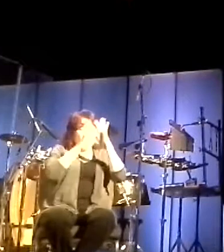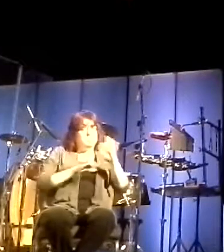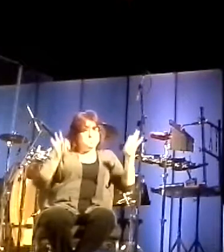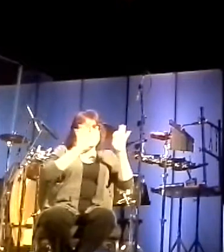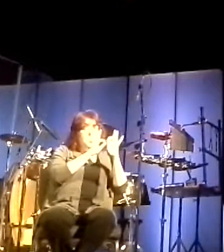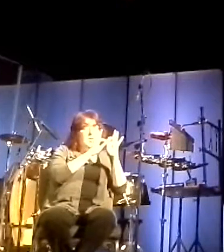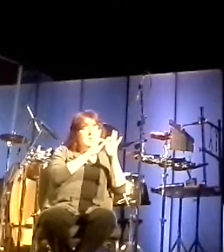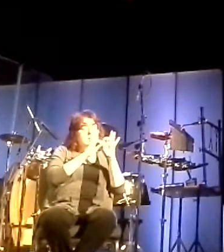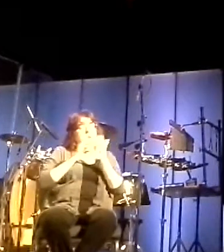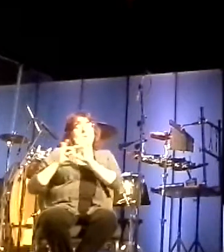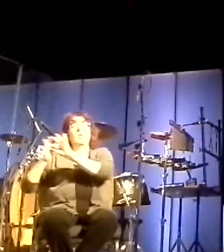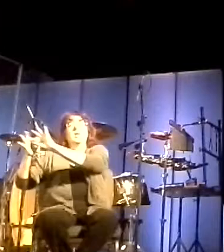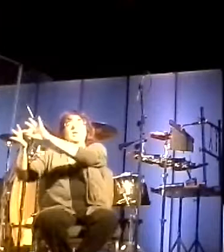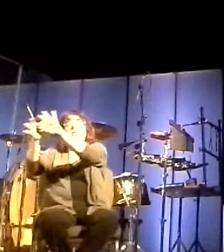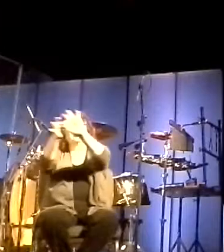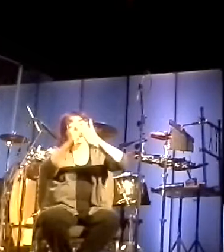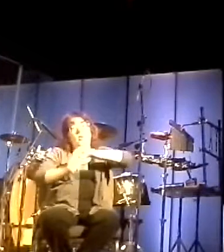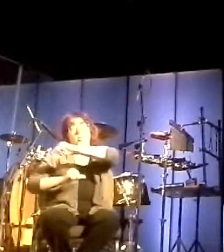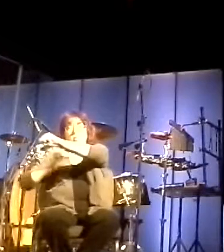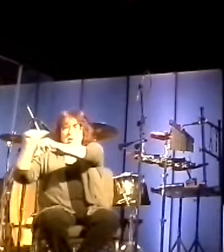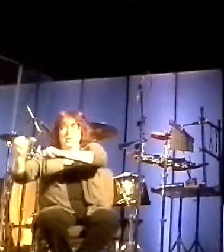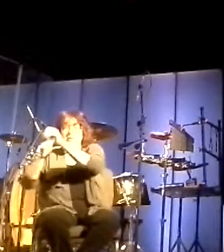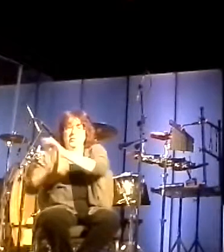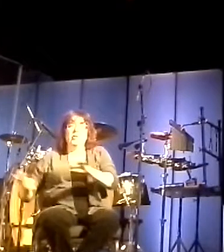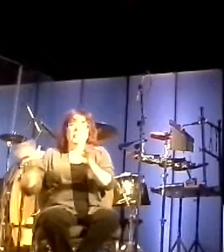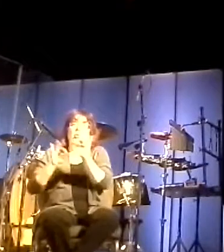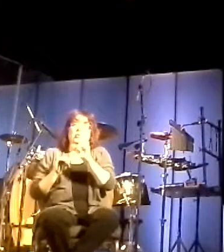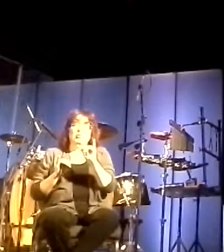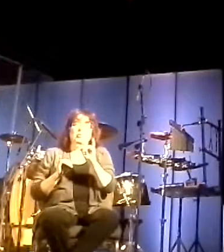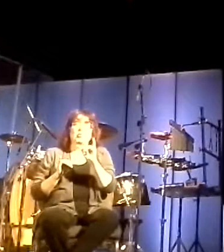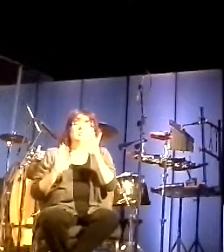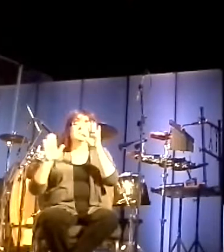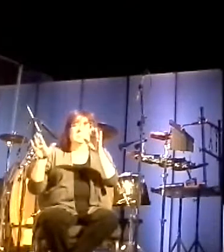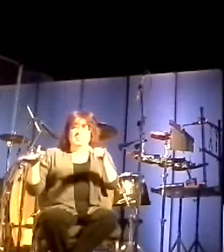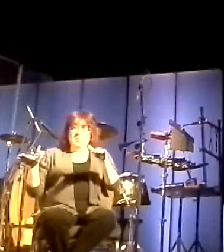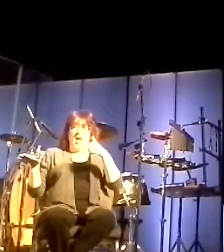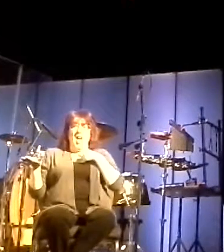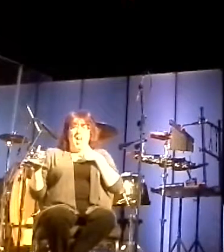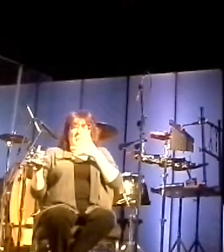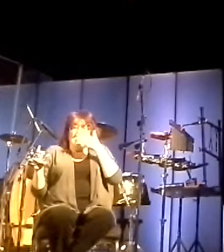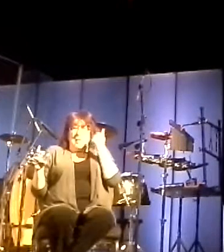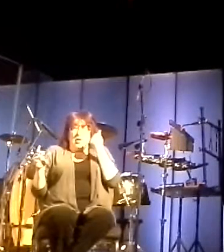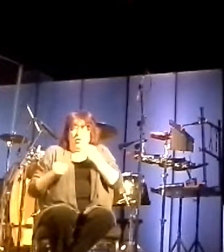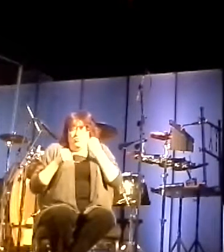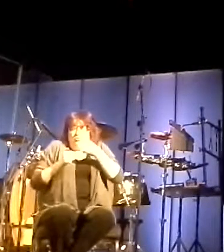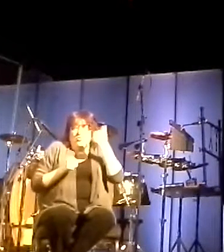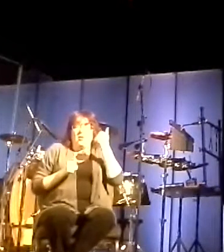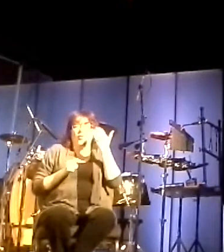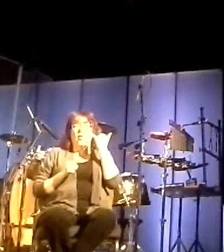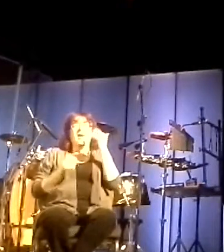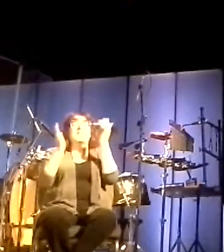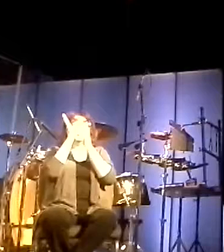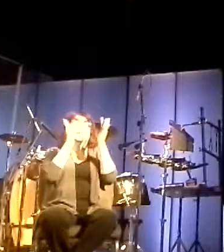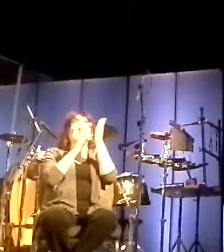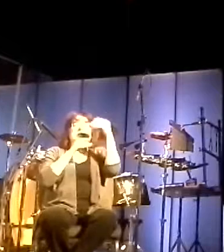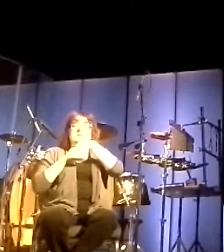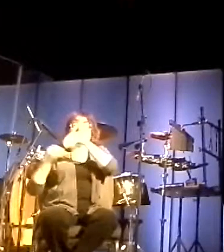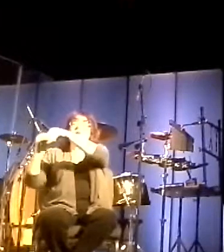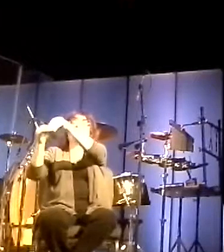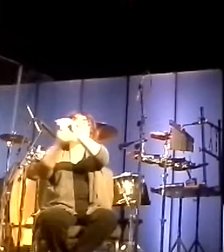matters, but our relationships with one another matter greatly as well. Listen, friends, I am better, I am stronger because of Jesus in